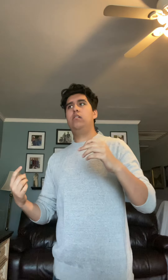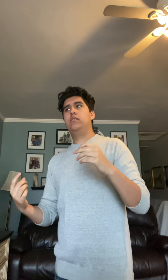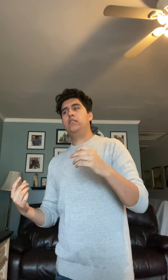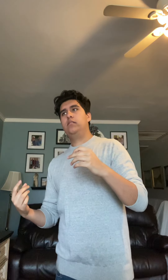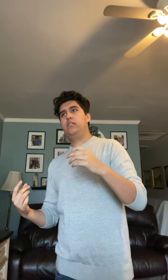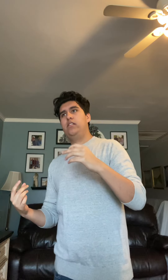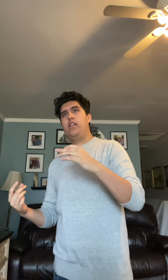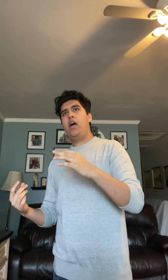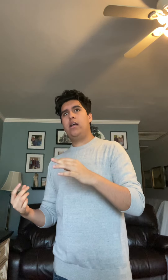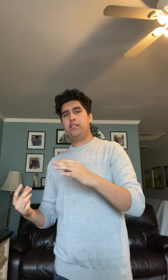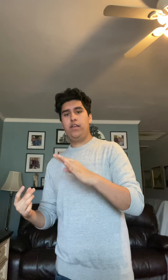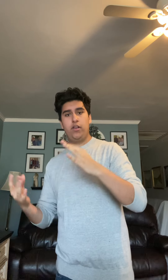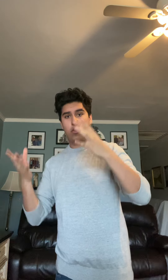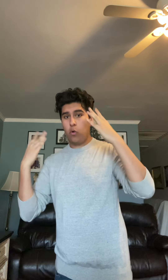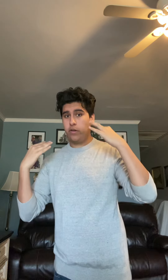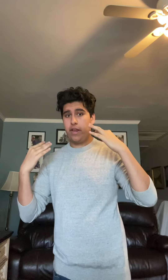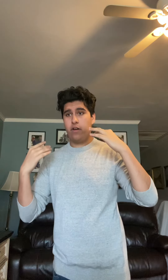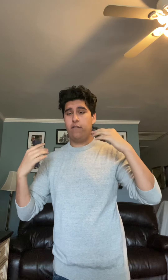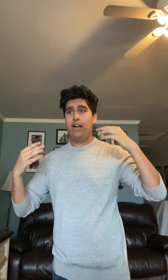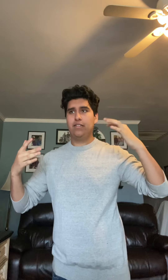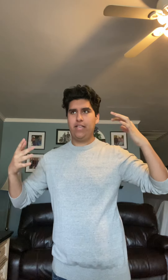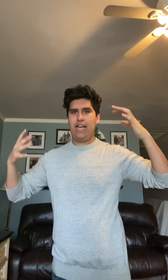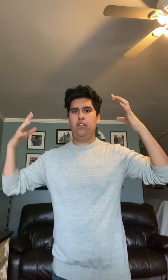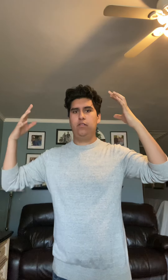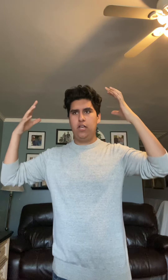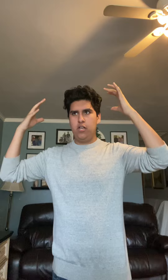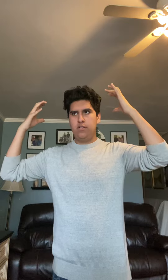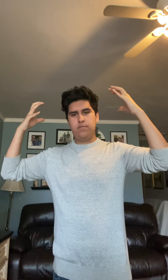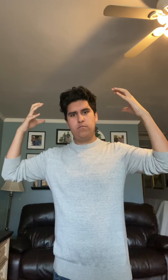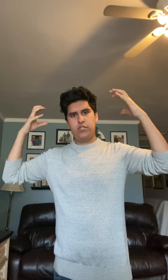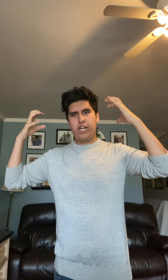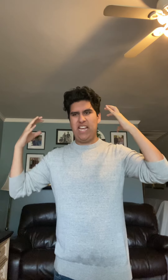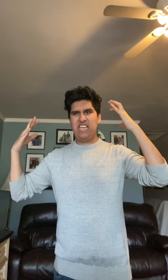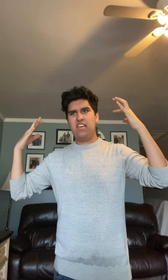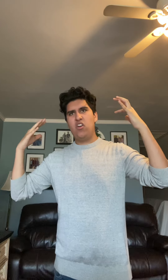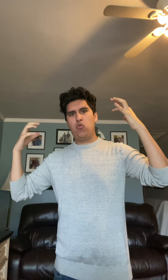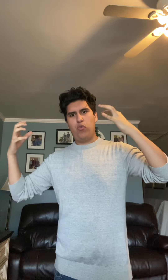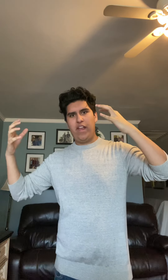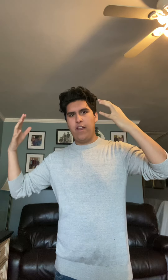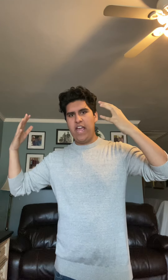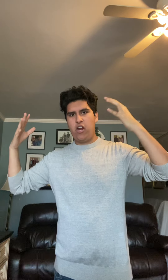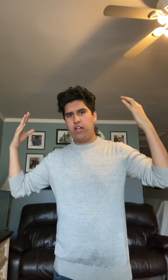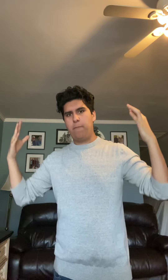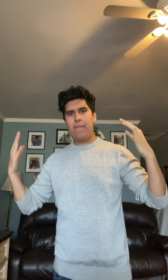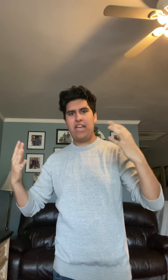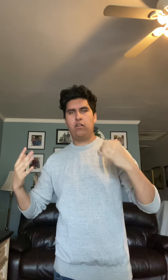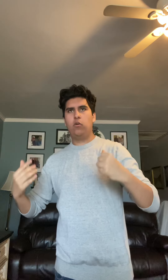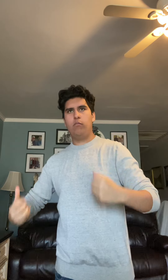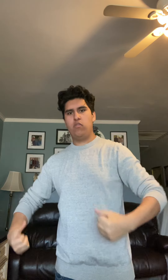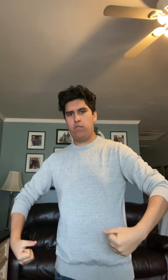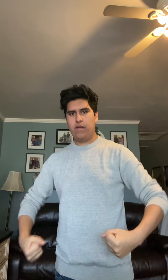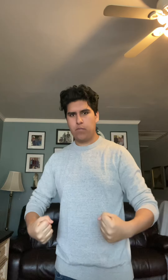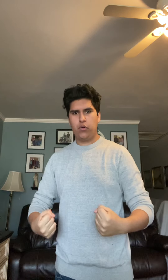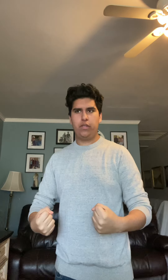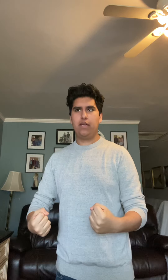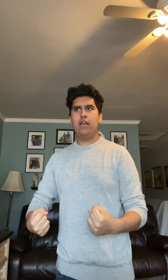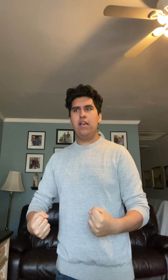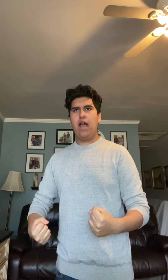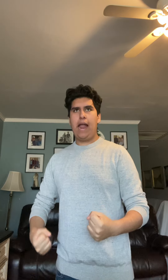was not golden hair. In fact, he had shaggy red hair like a mane almost. He was big, burly, and he